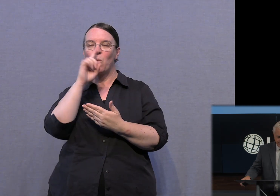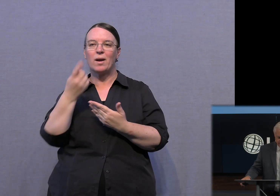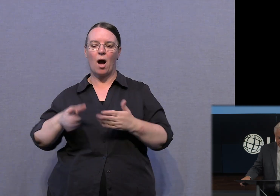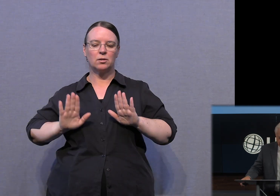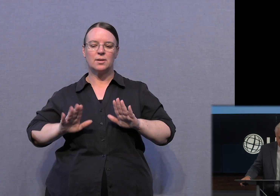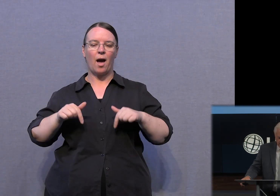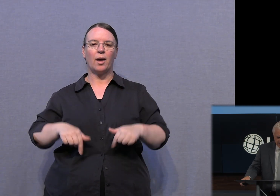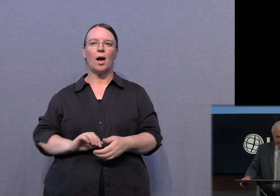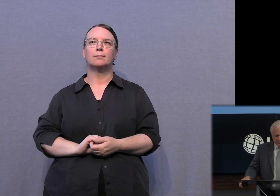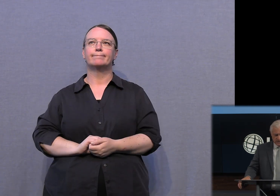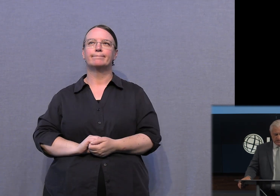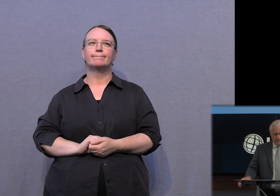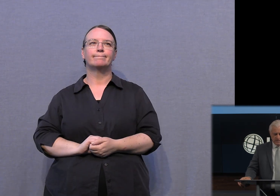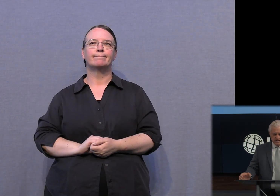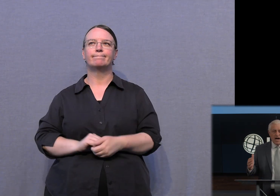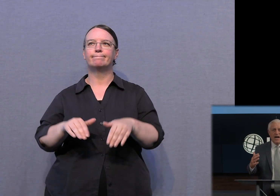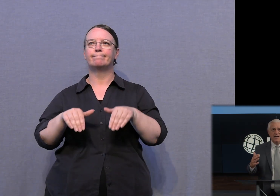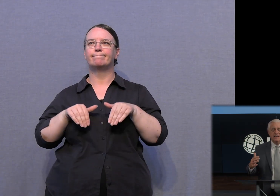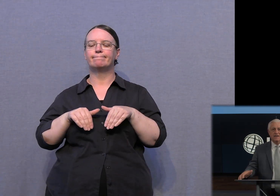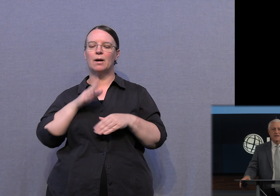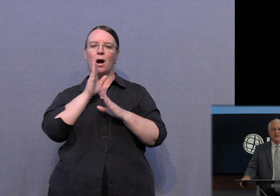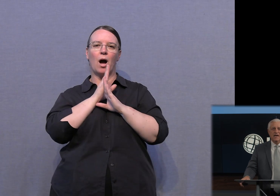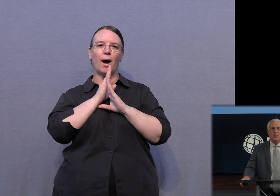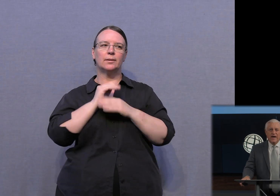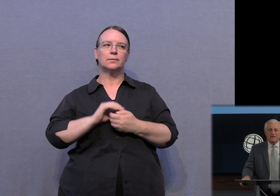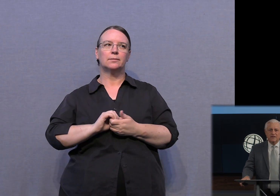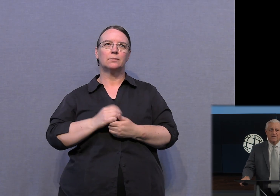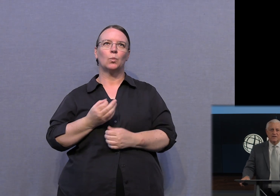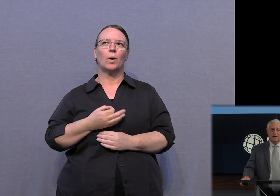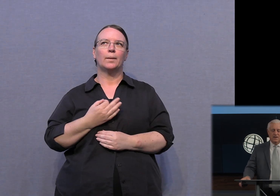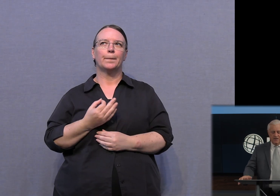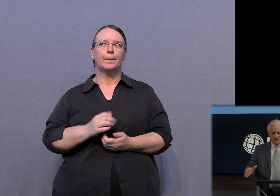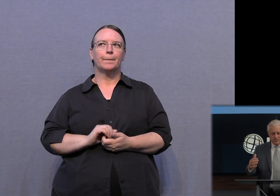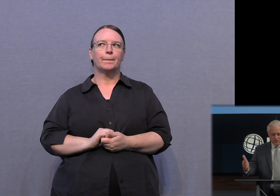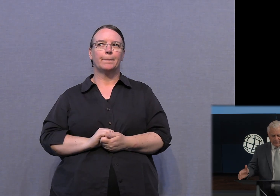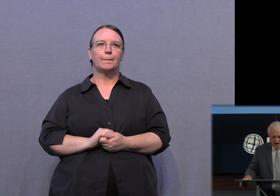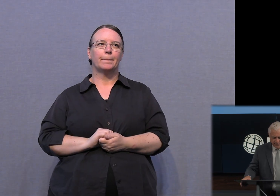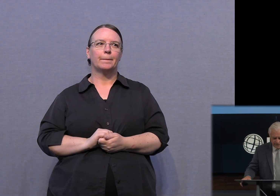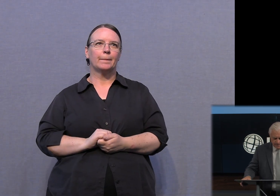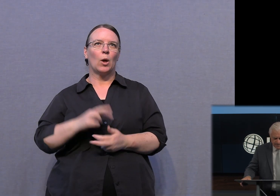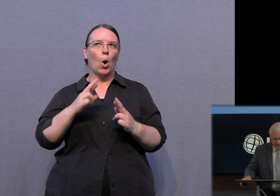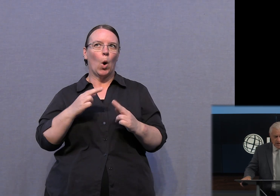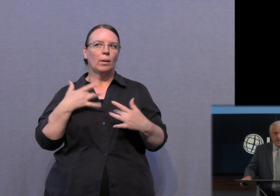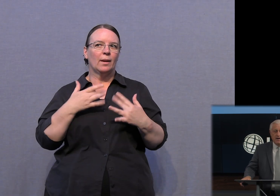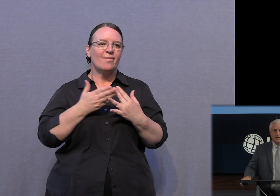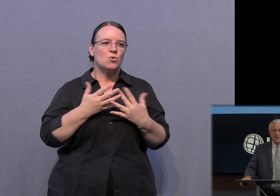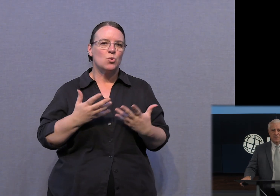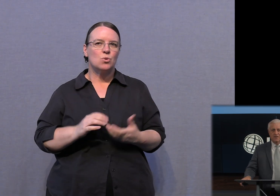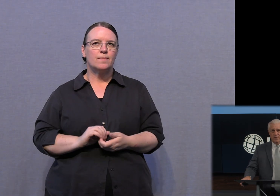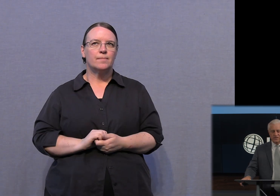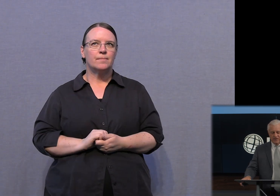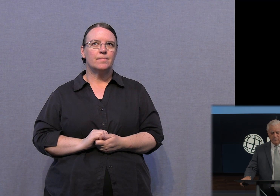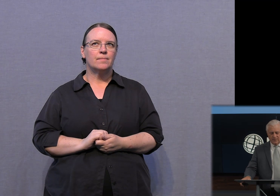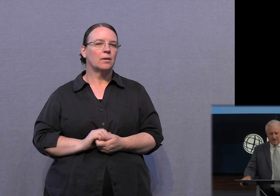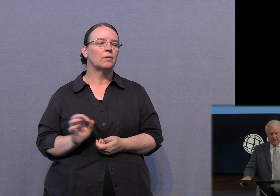are. We cannot just hide and wait to survive. But somehow